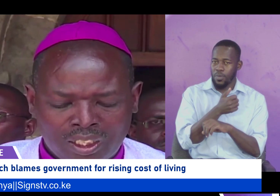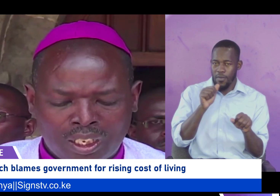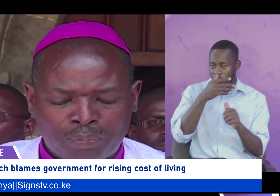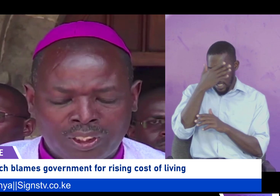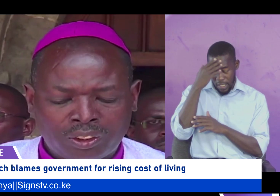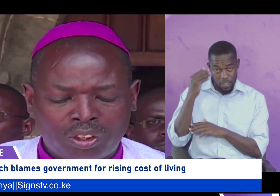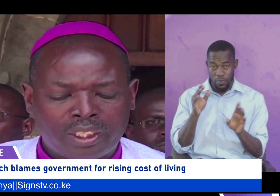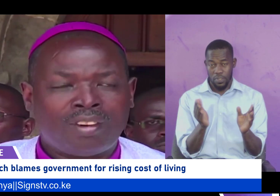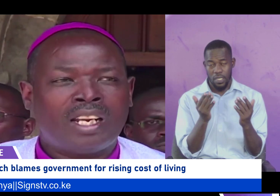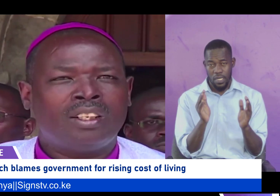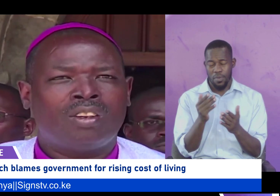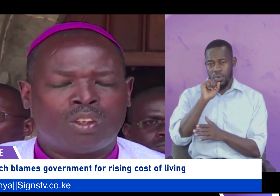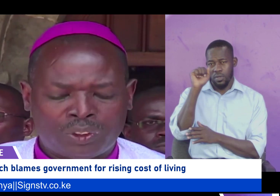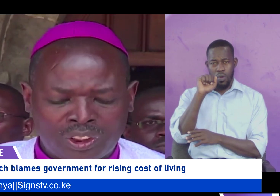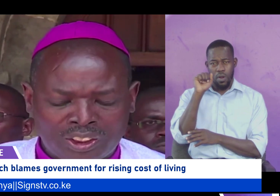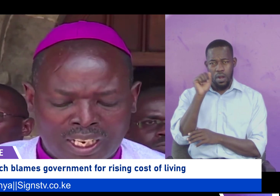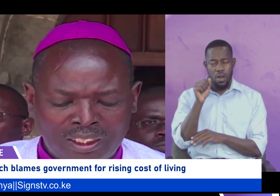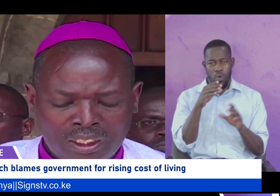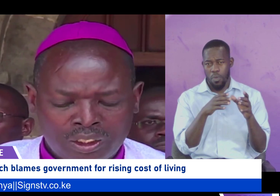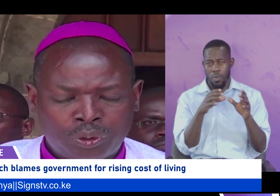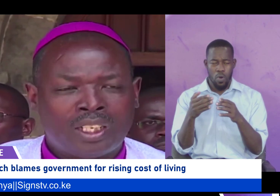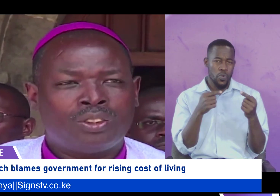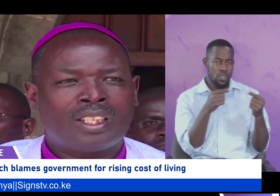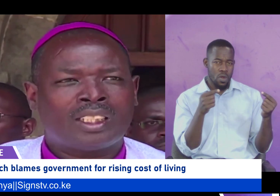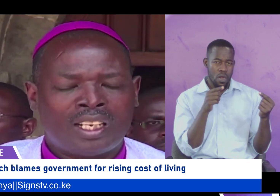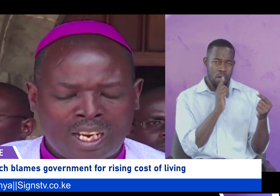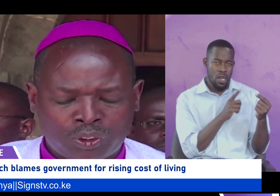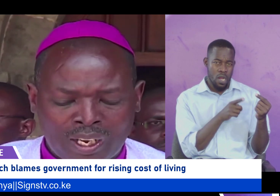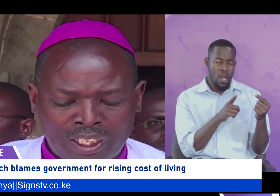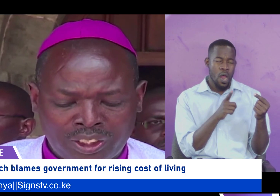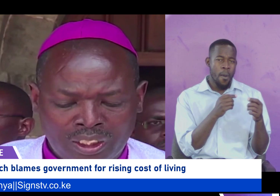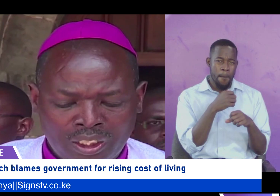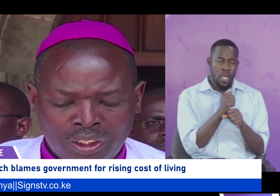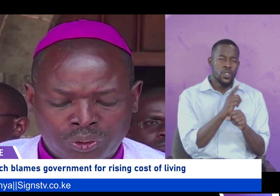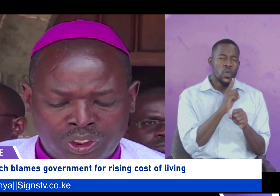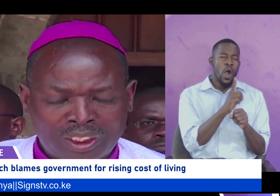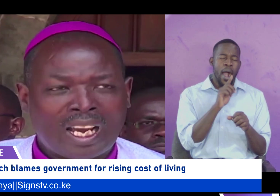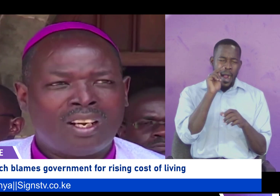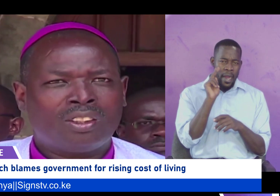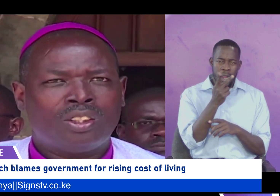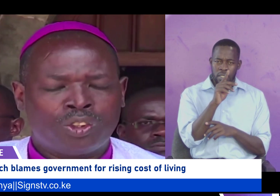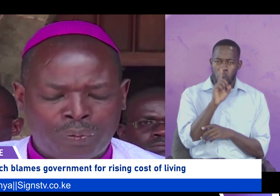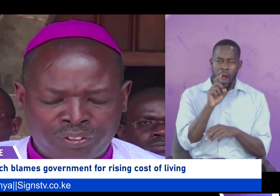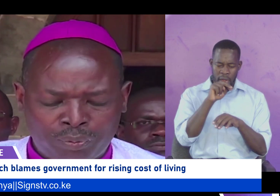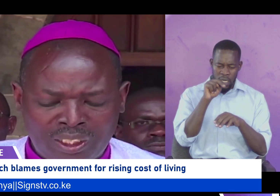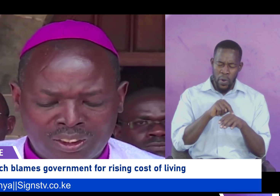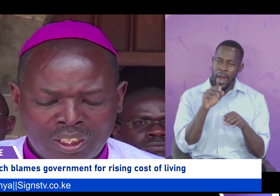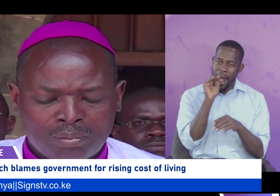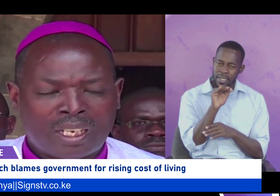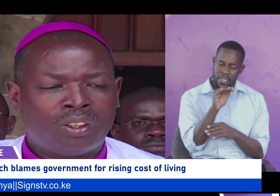the political divide on the opposition side to ensure that Kenya is one nation, to seek dialogue through peaceful means, but